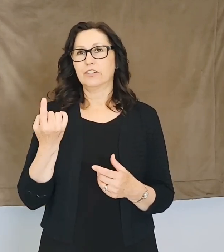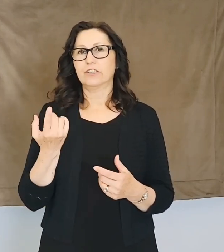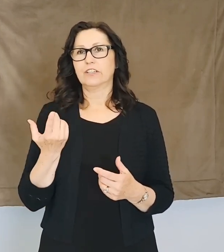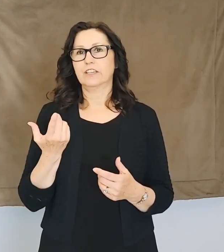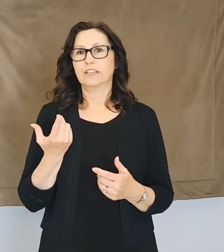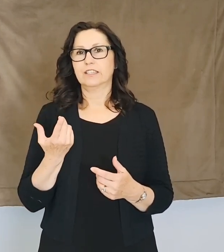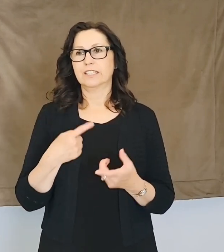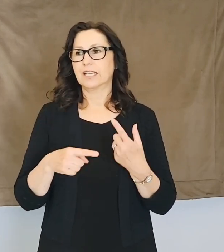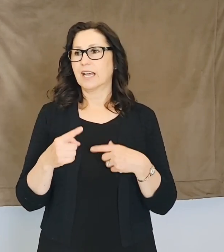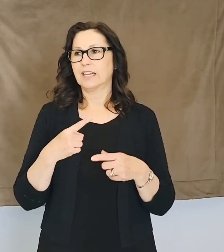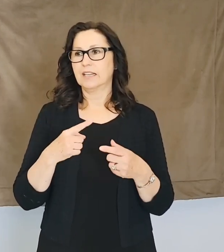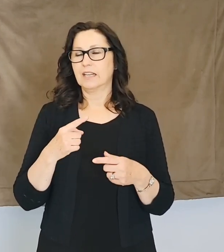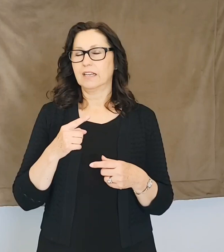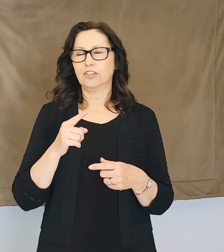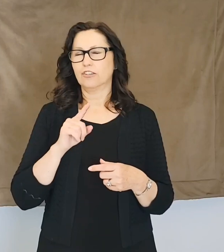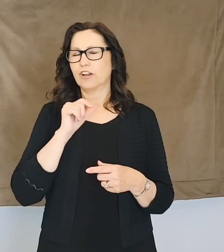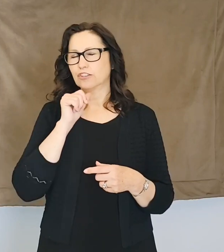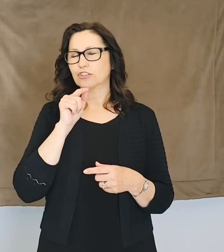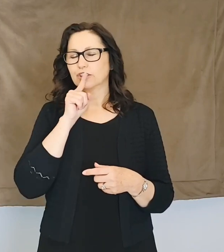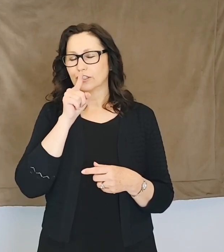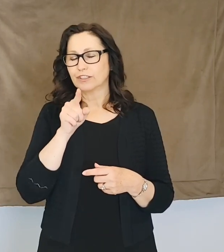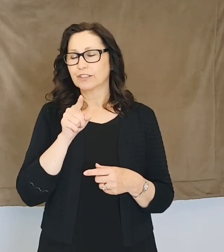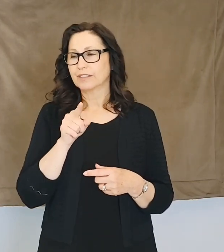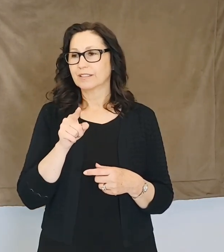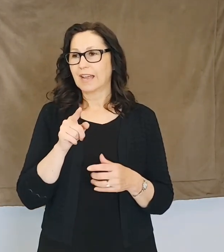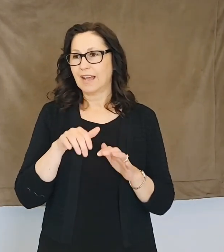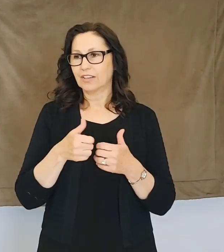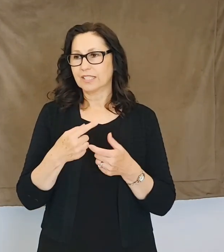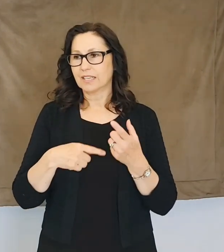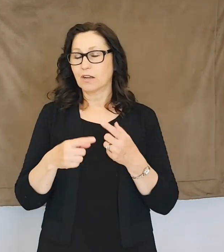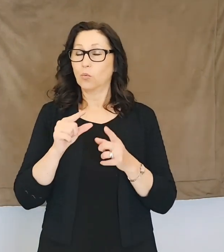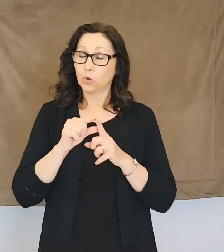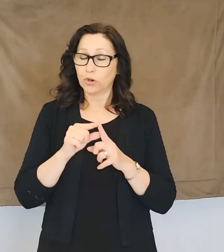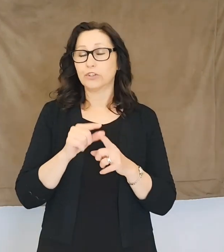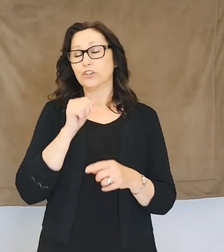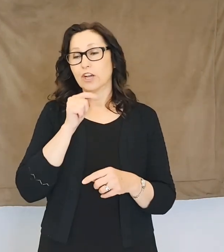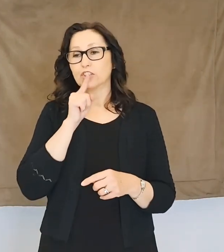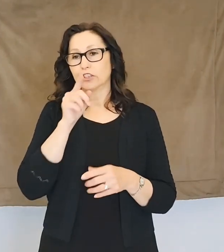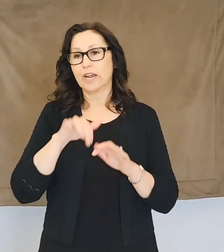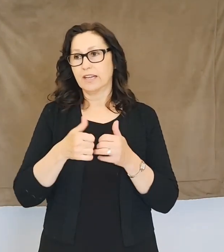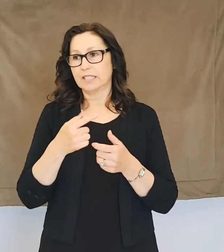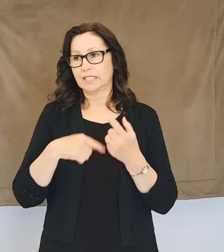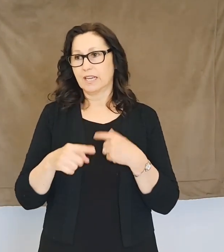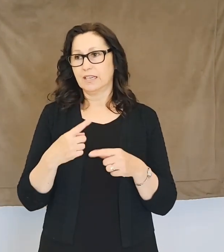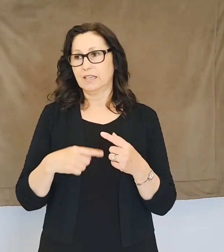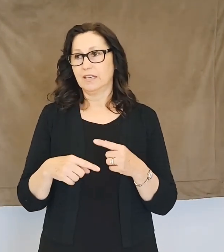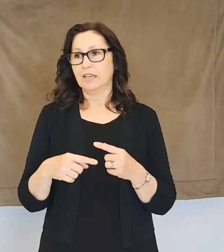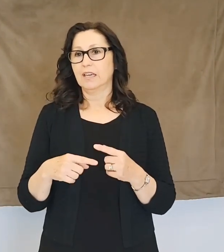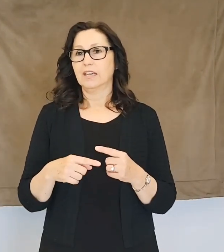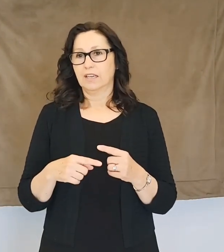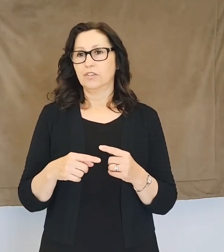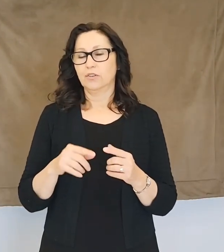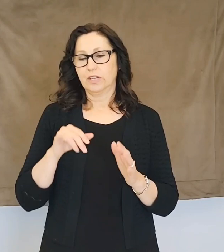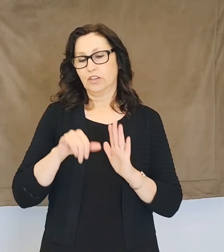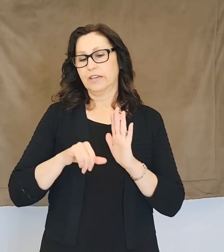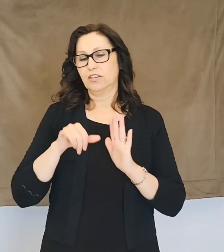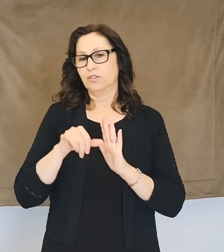if there's ever a sign you're not sure how to, a word you're not sure how to sign it, you can look at